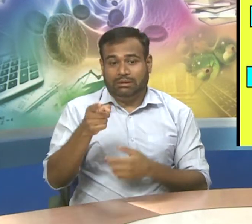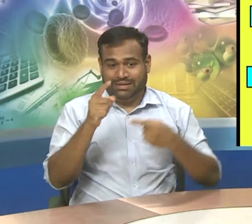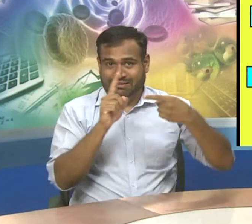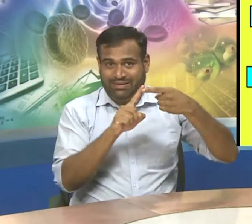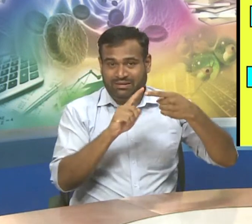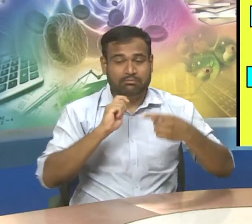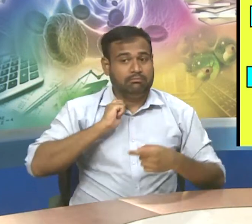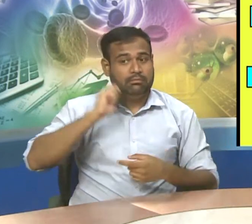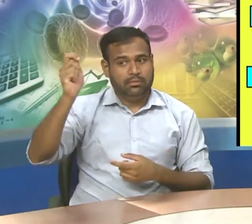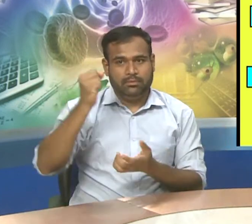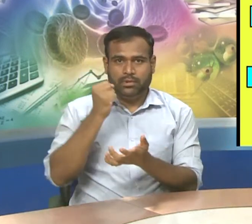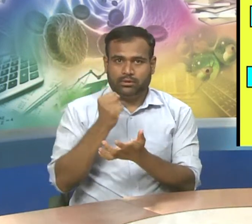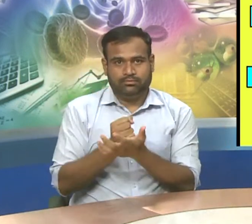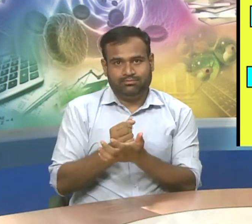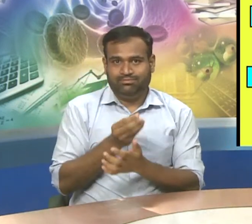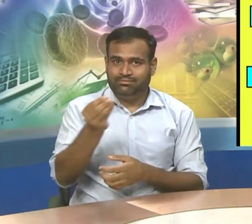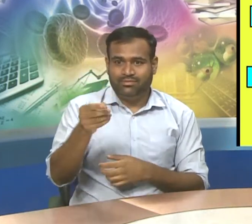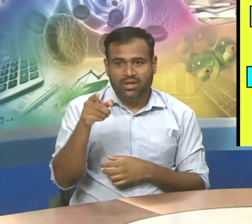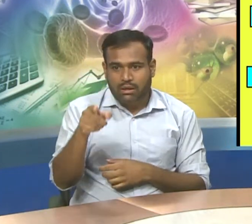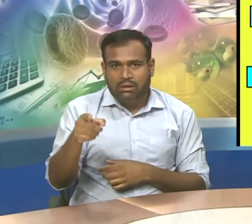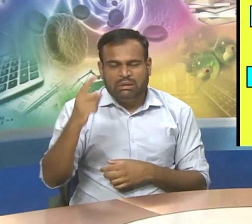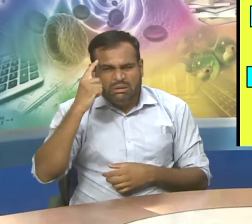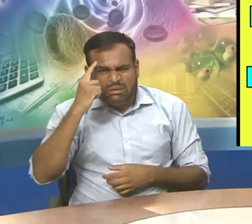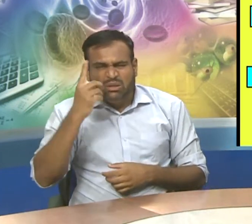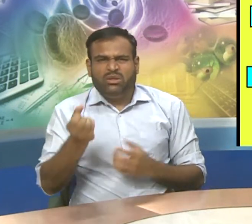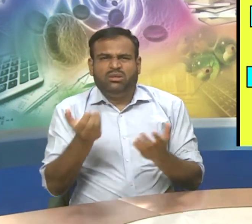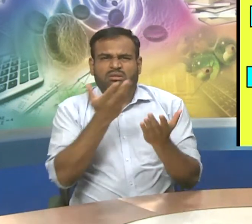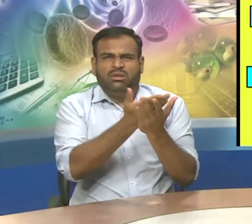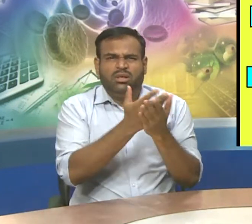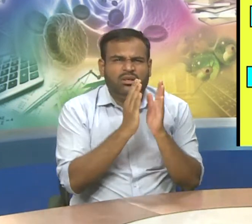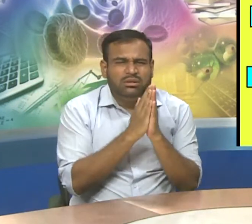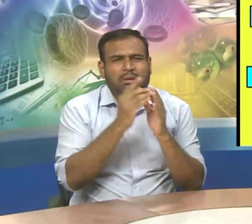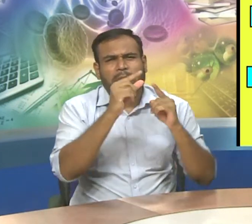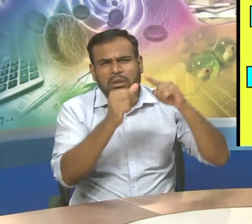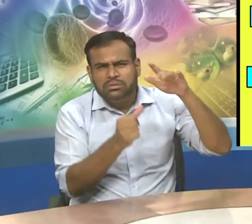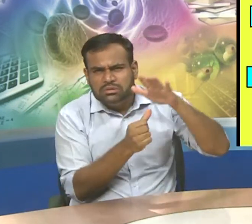sentence, but for a particular and temporary period.